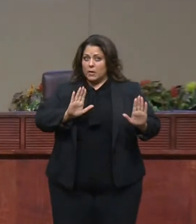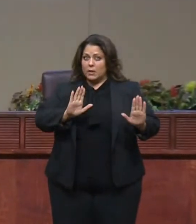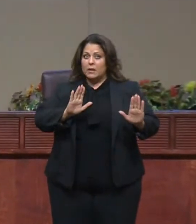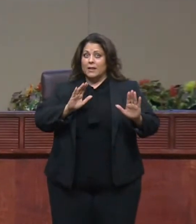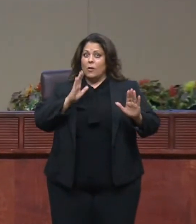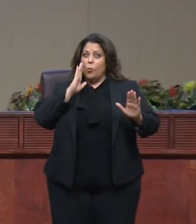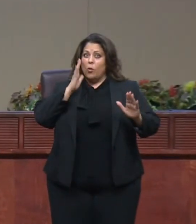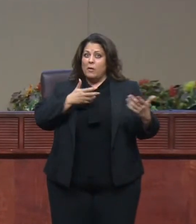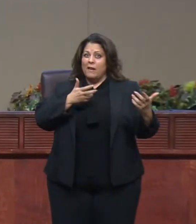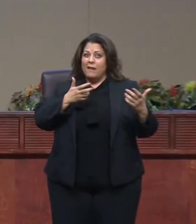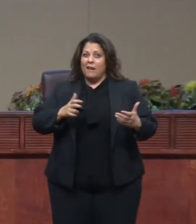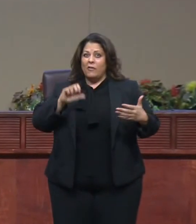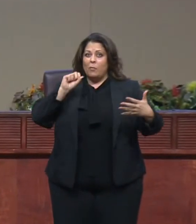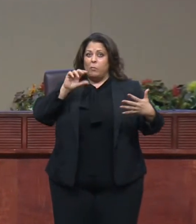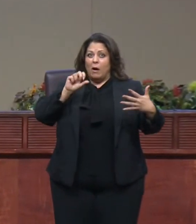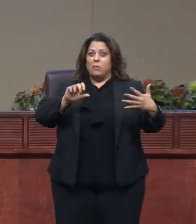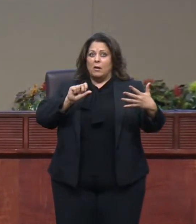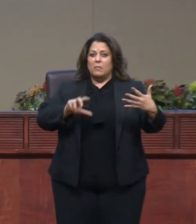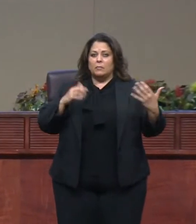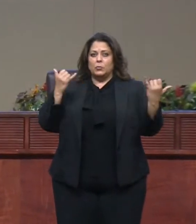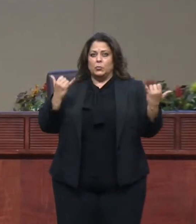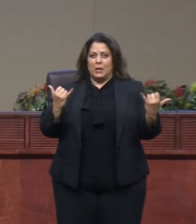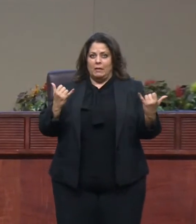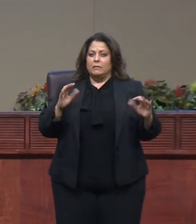data heavy today. But